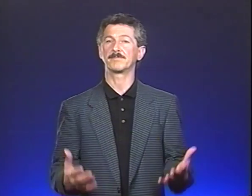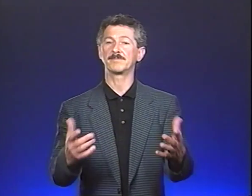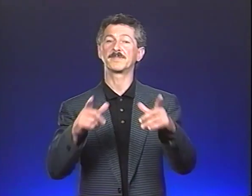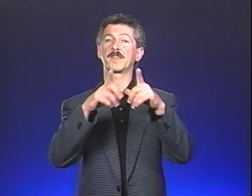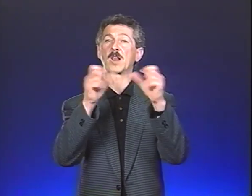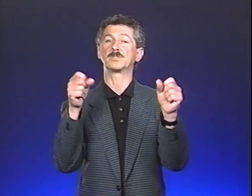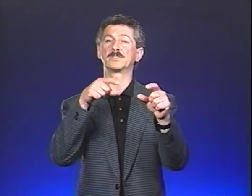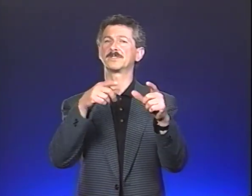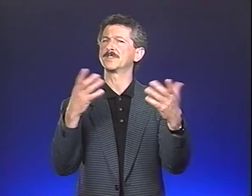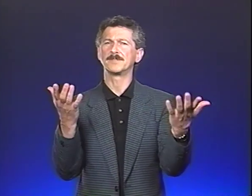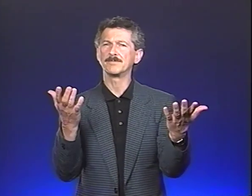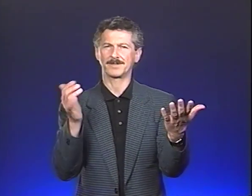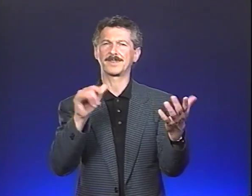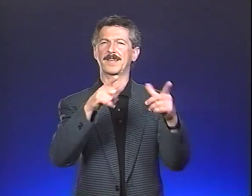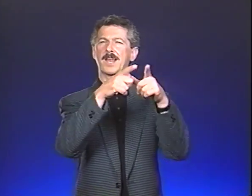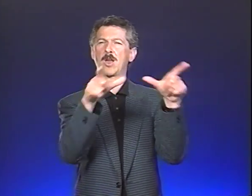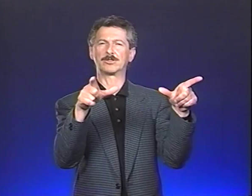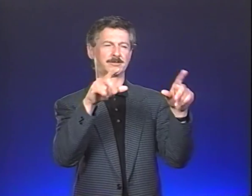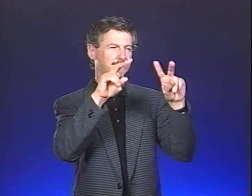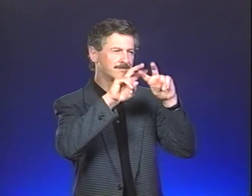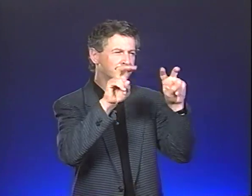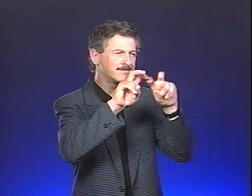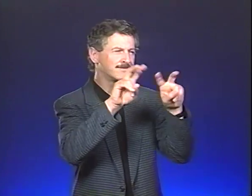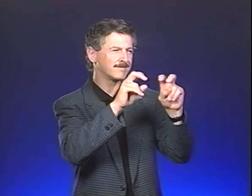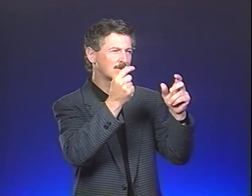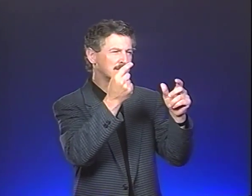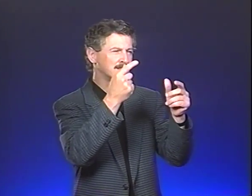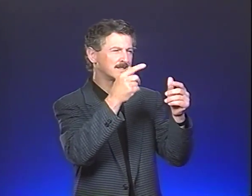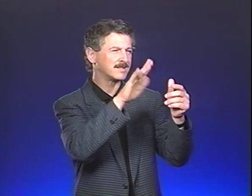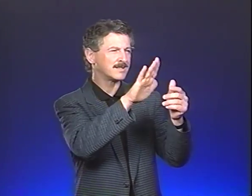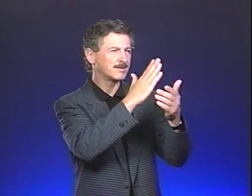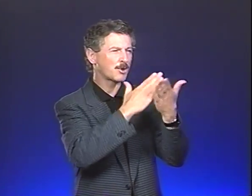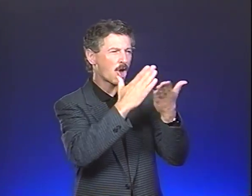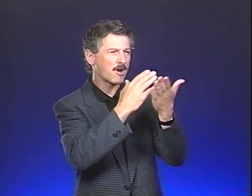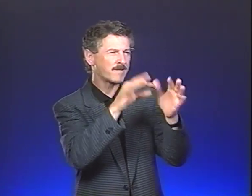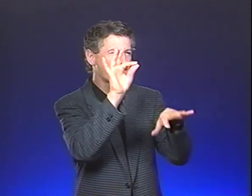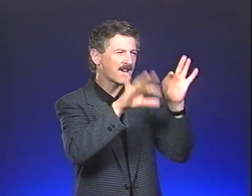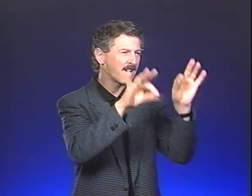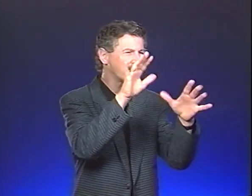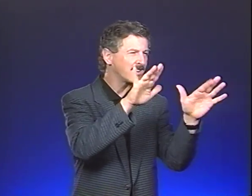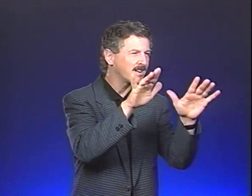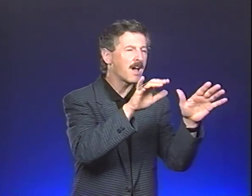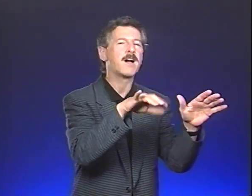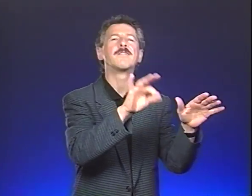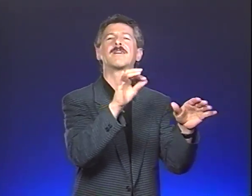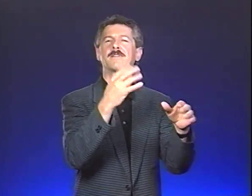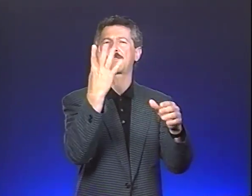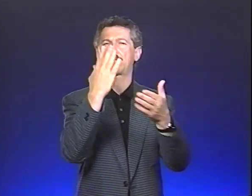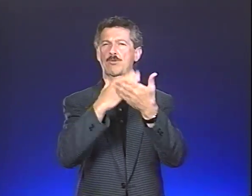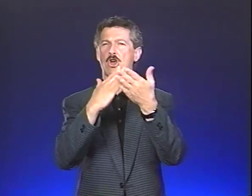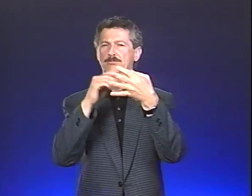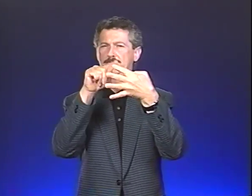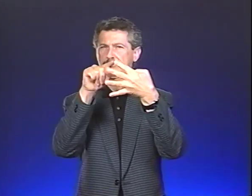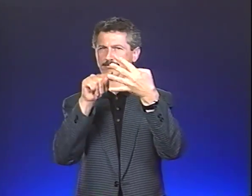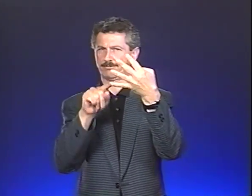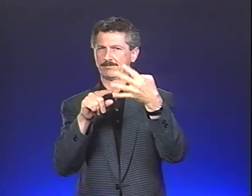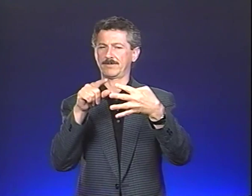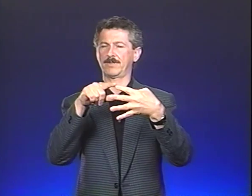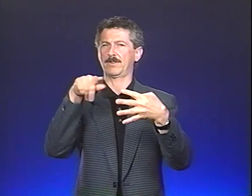Linguistics is the branch of science that analyzes language